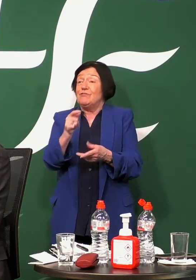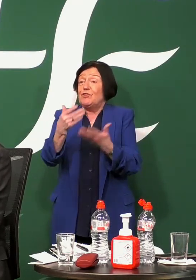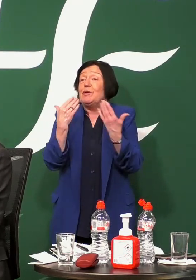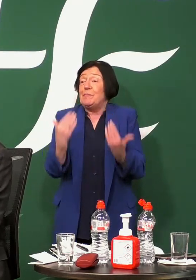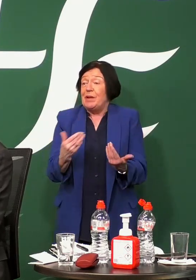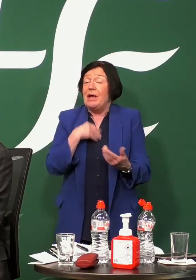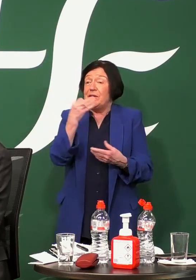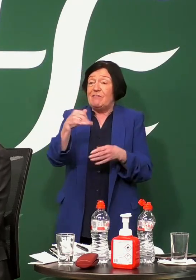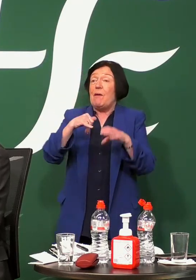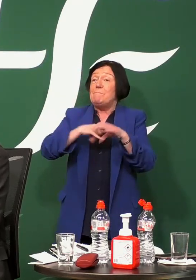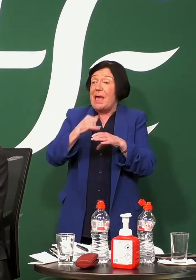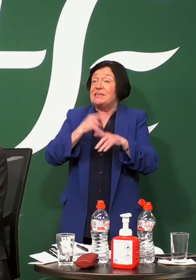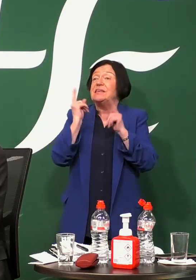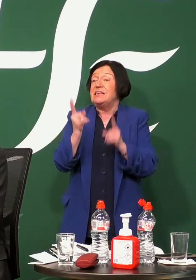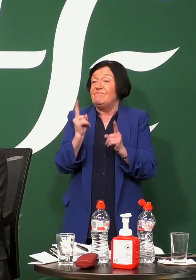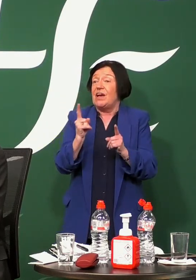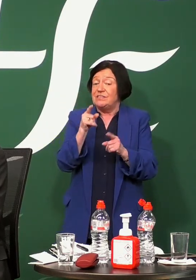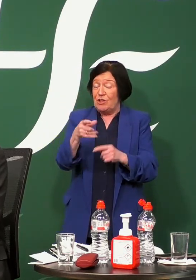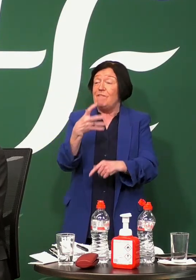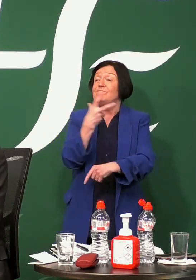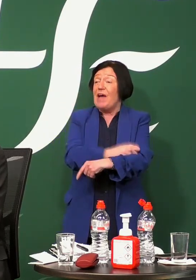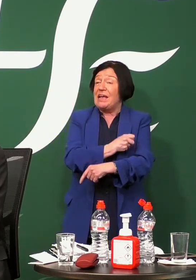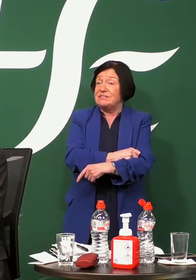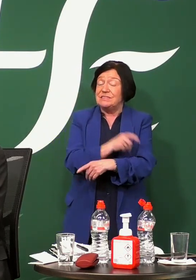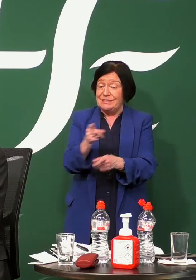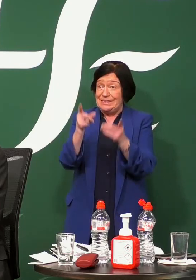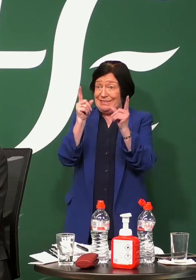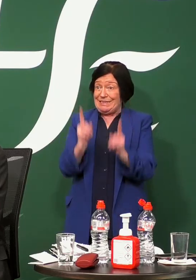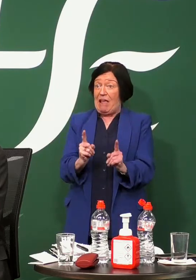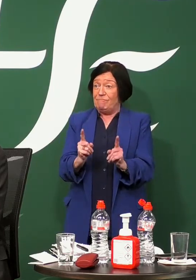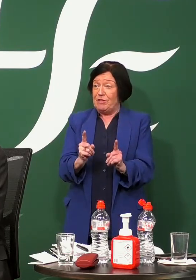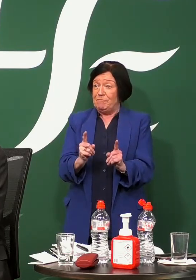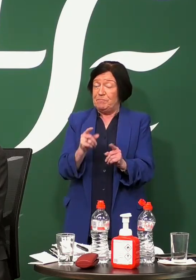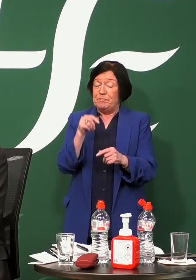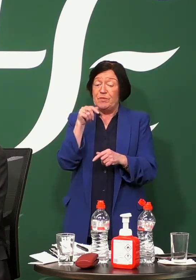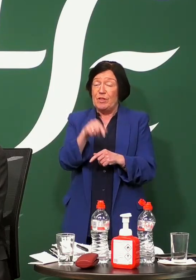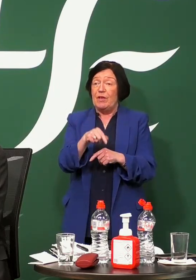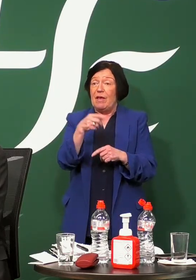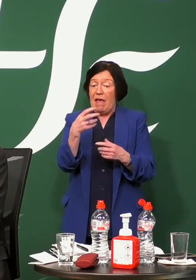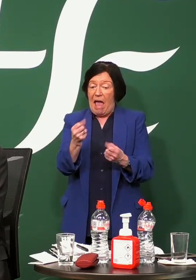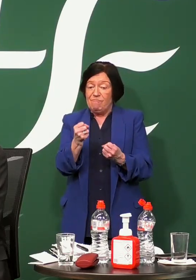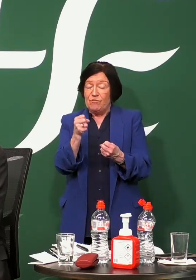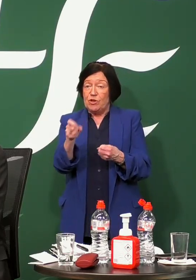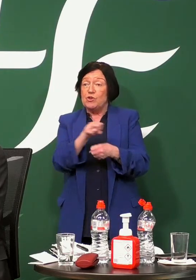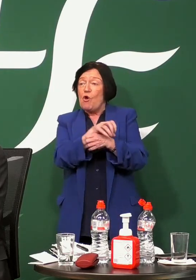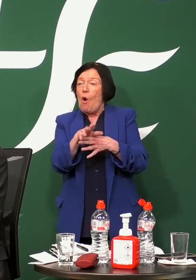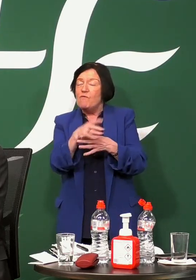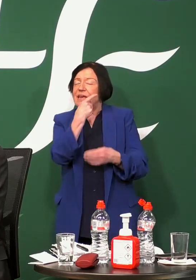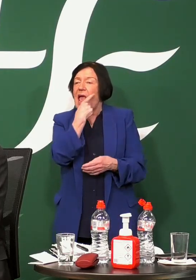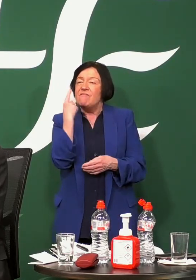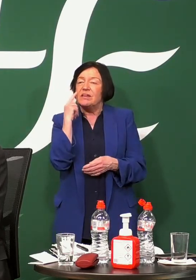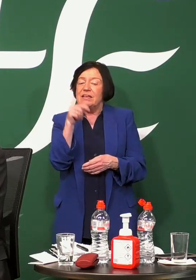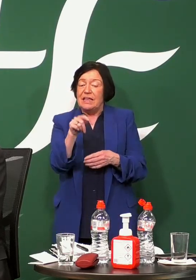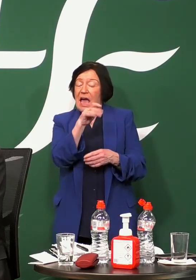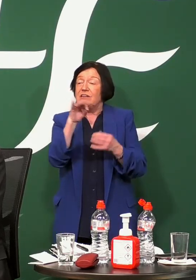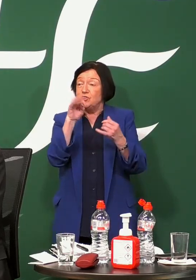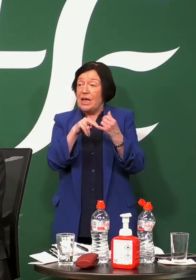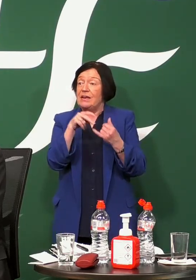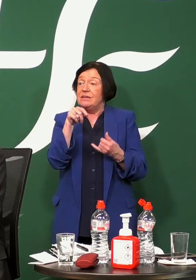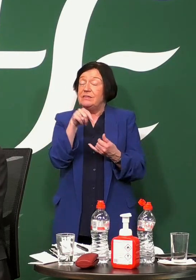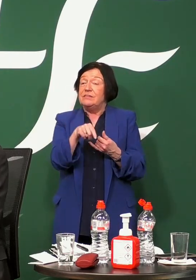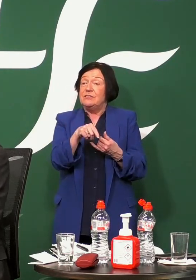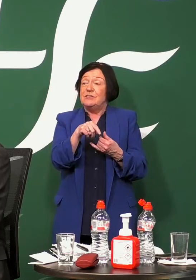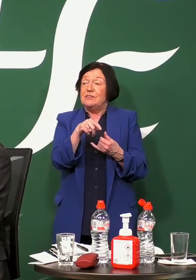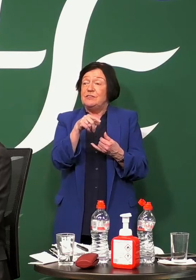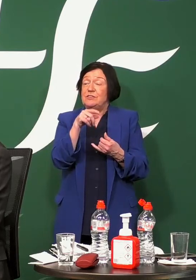them medical advice with regard to vaccine, which is very definitive as regards them holding evidence. The antigen test is certainly some